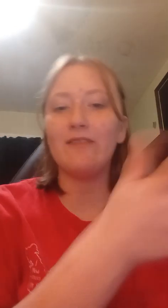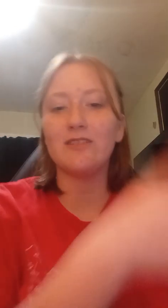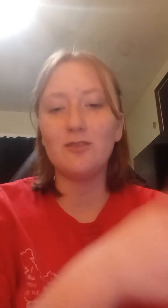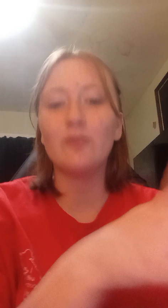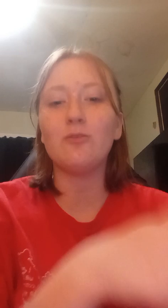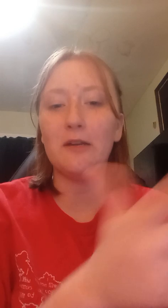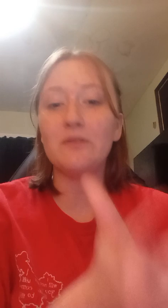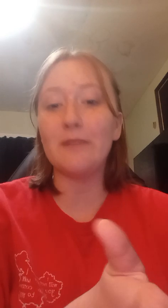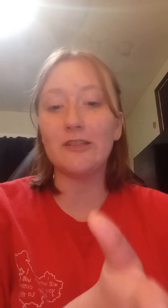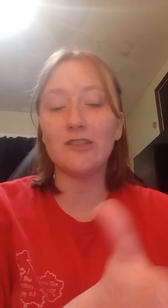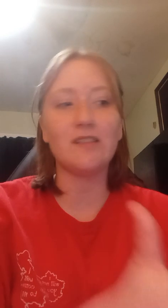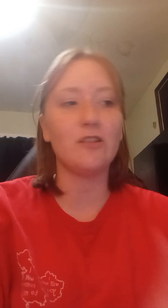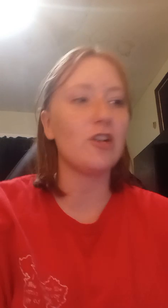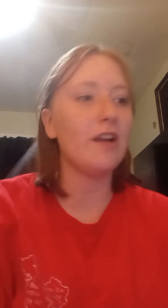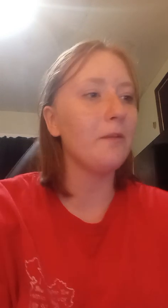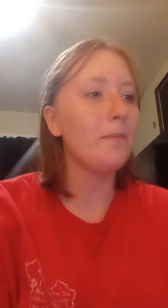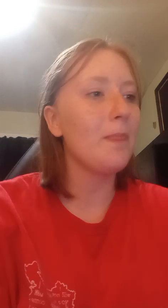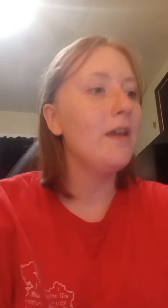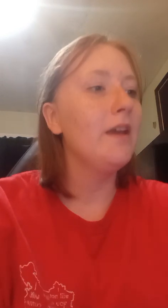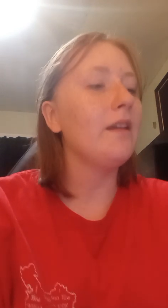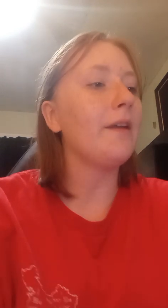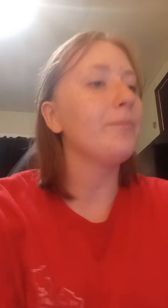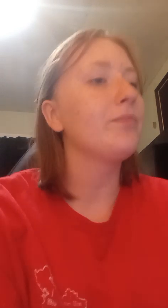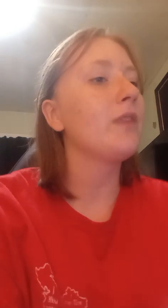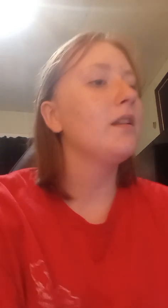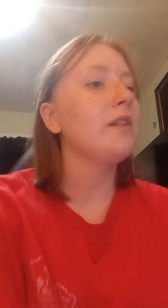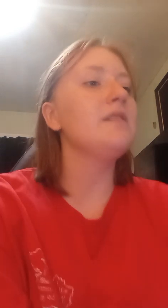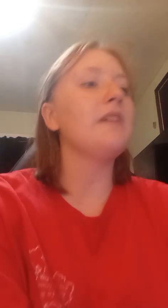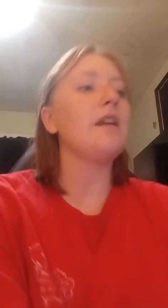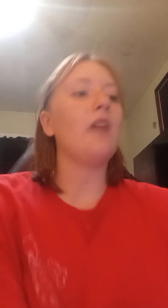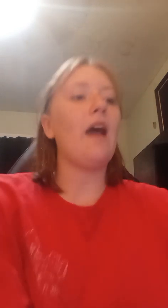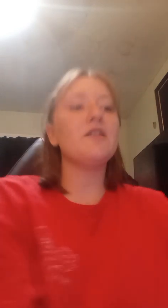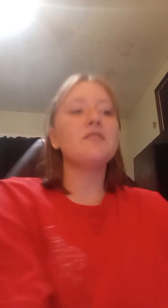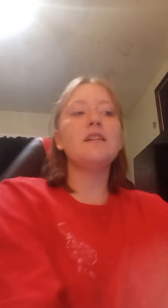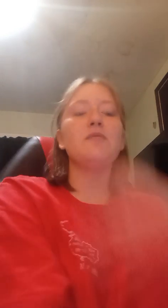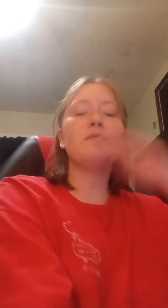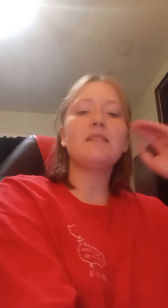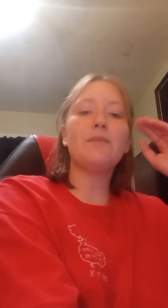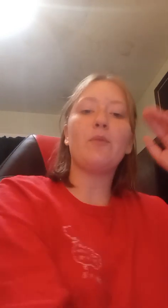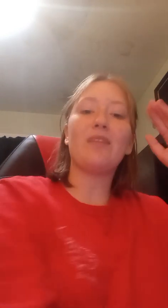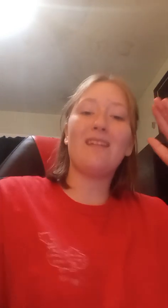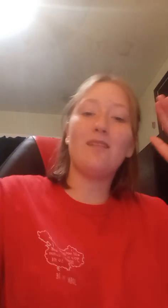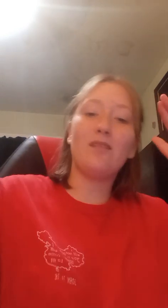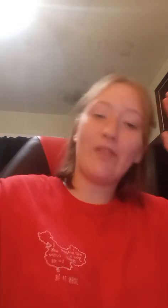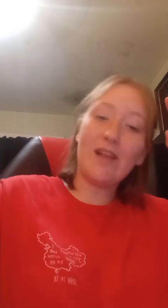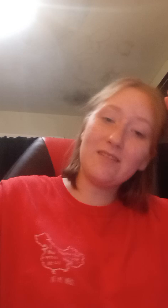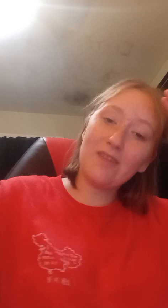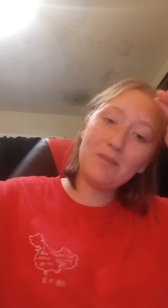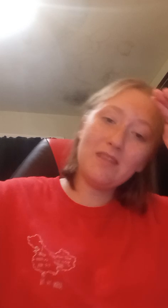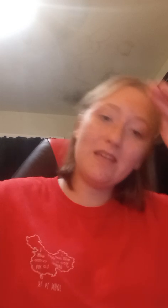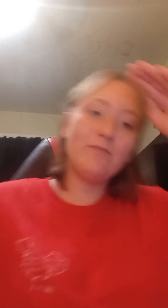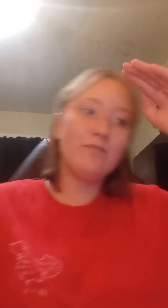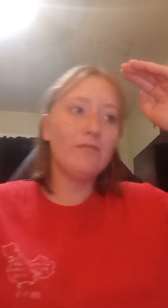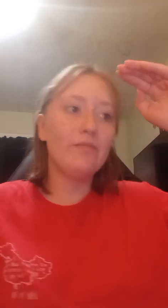through my notes to make sure I stay on track. Now, let's think. The higher signs would be somebody with lots of empathy,